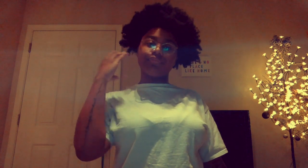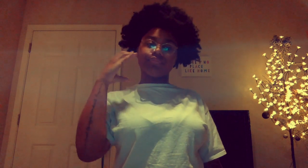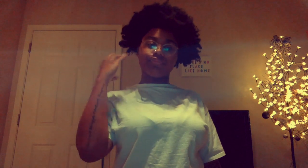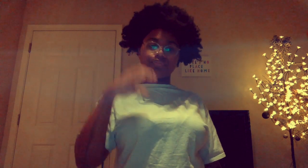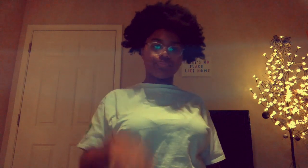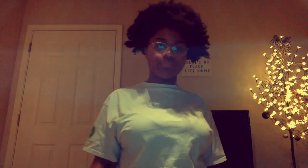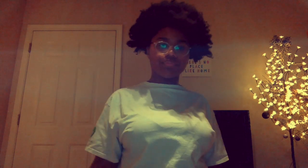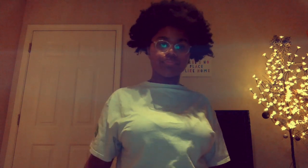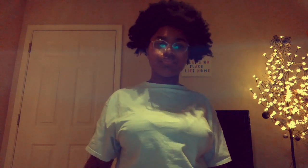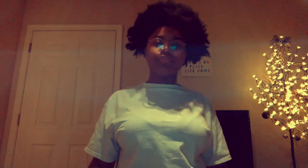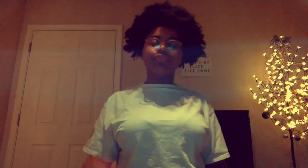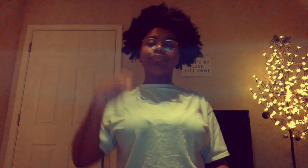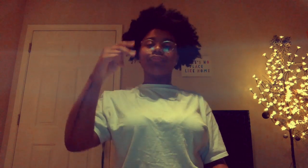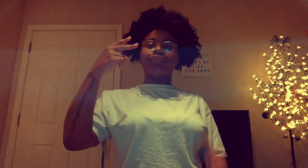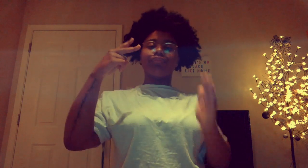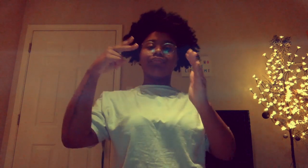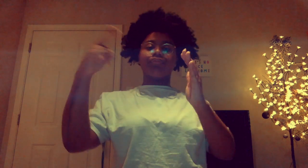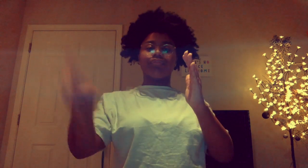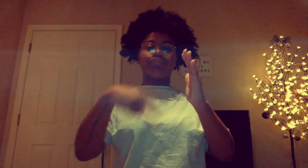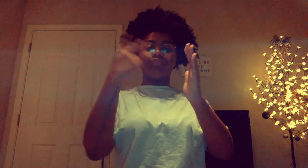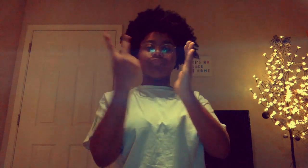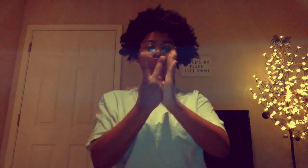2 hours, my cousins and I,